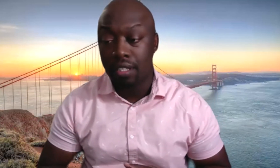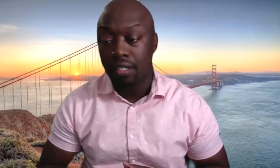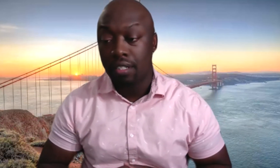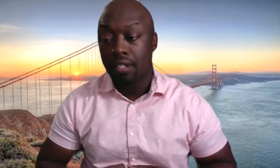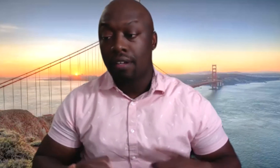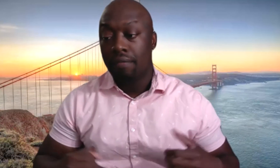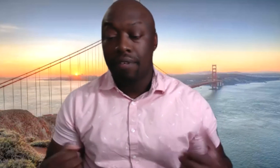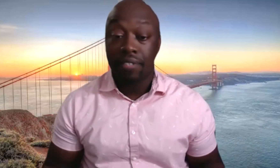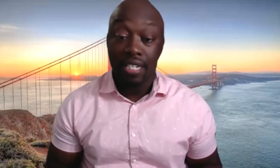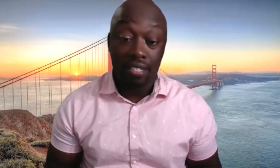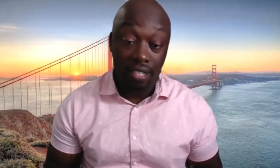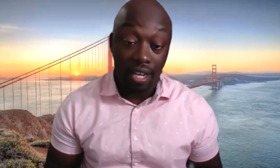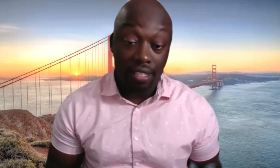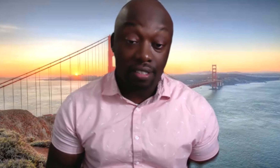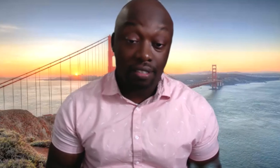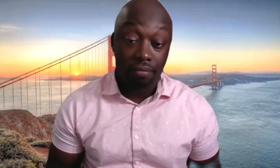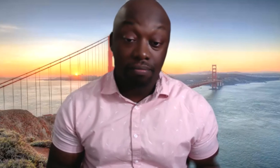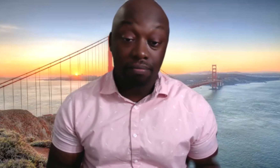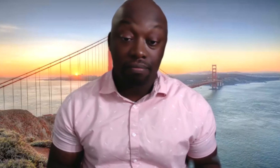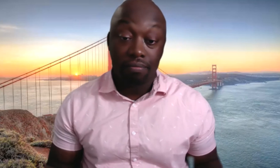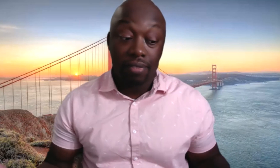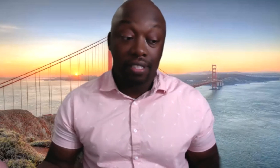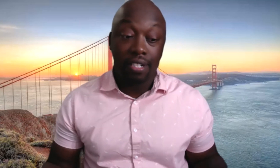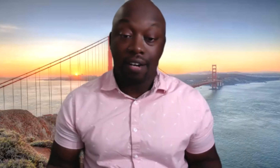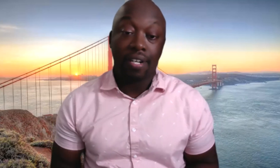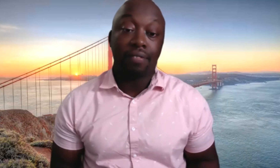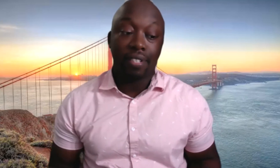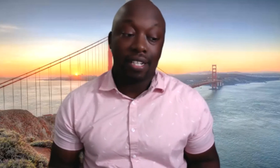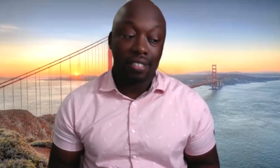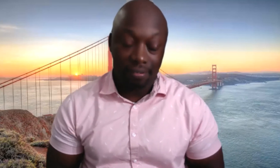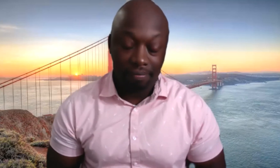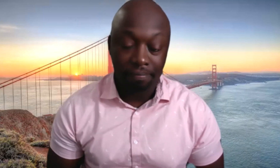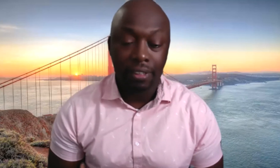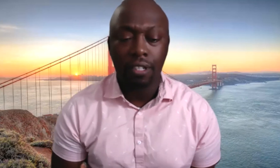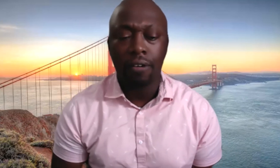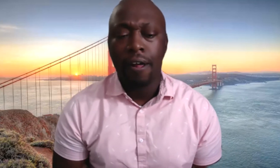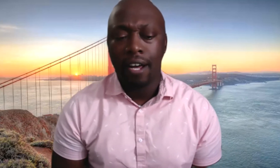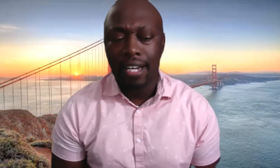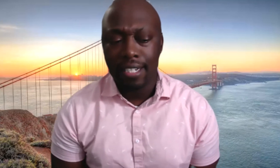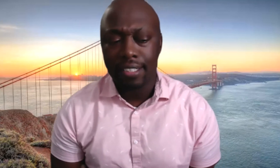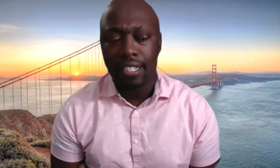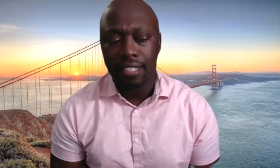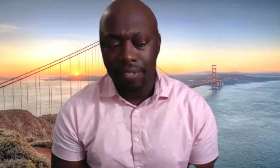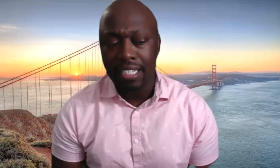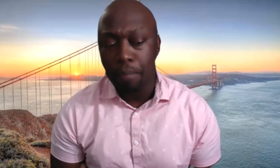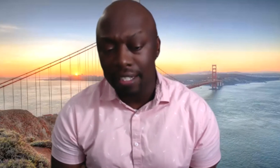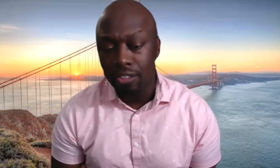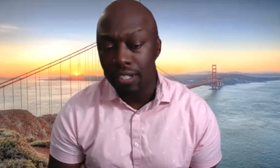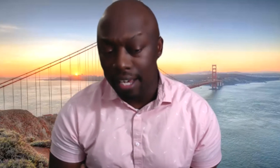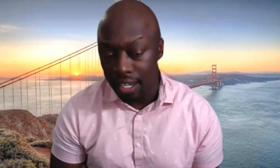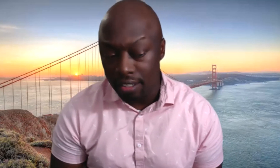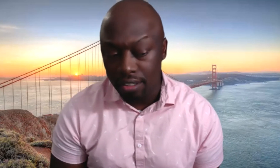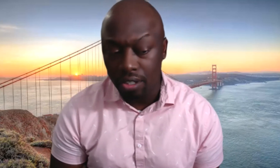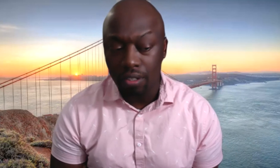with 15 signs when they're not ready for that. So definitely depends